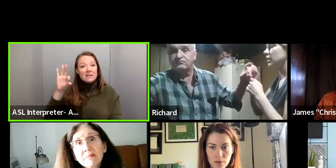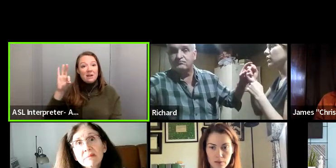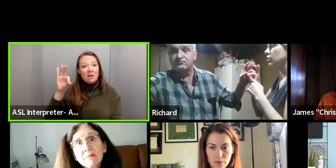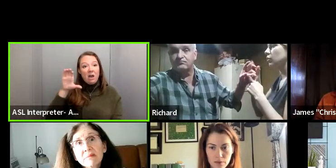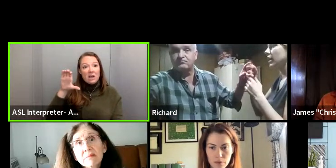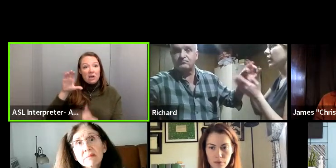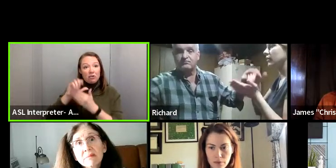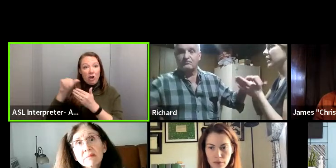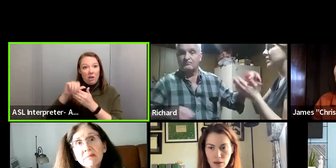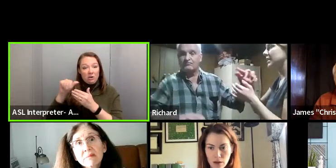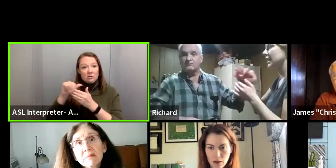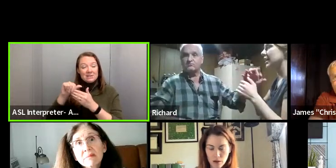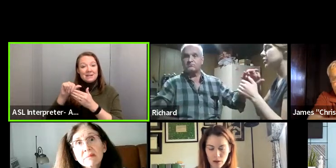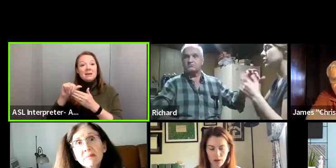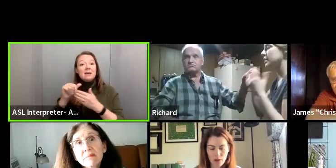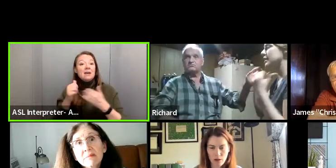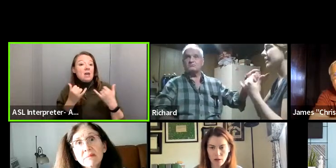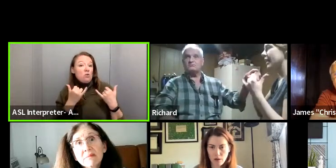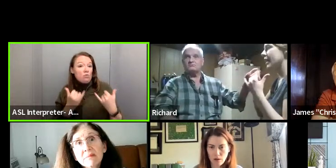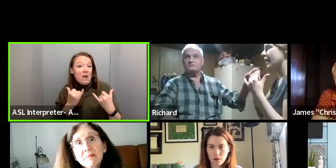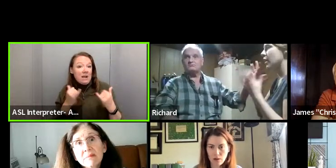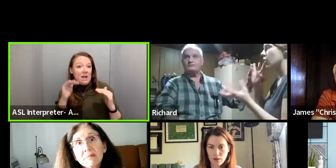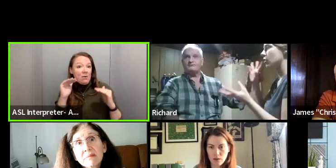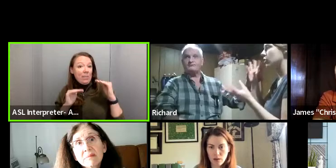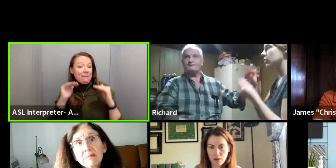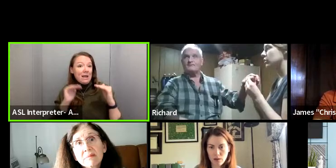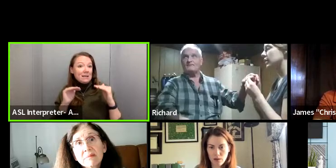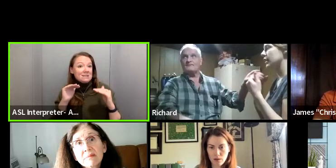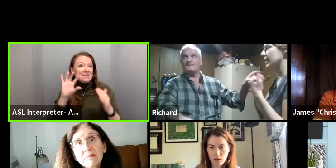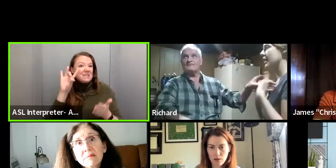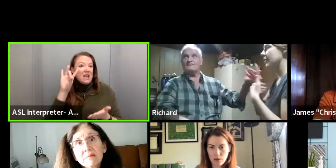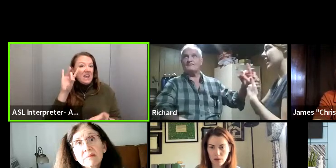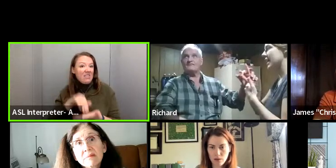$12,900, and our balance right now is